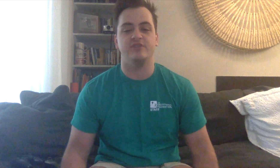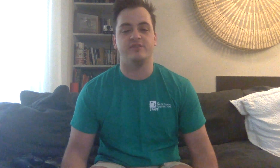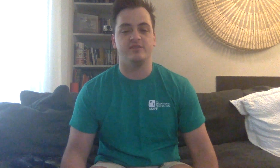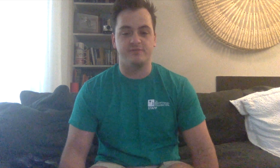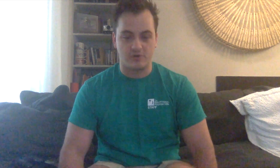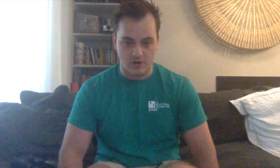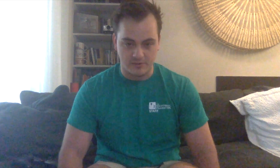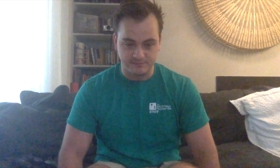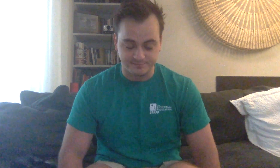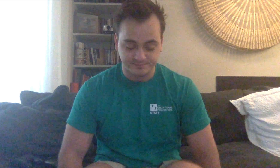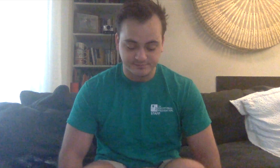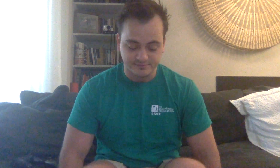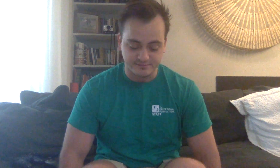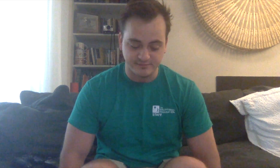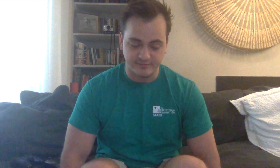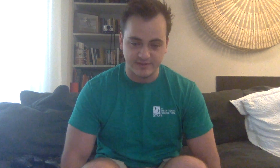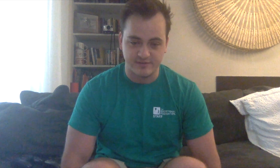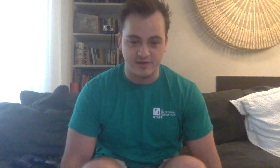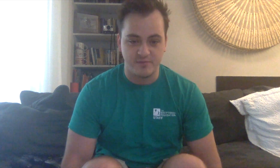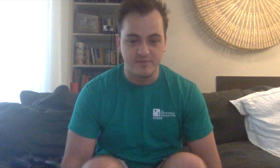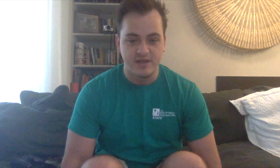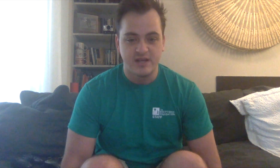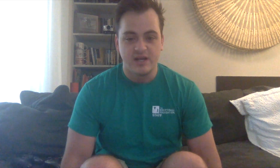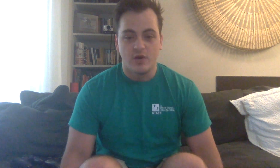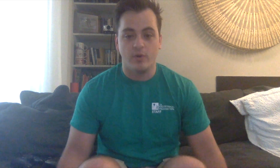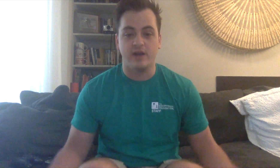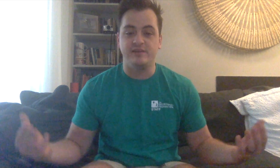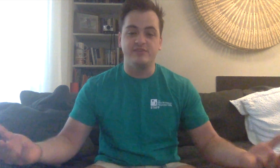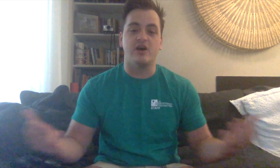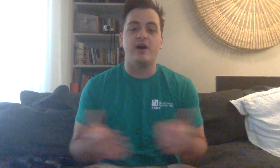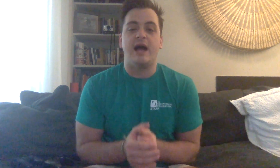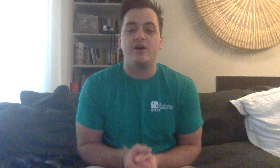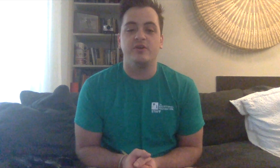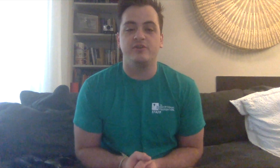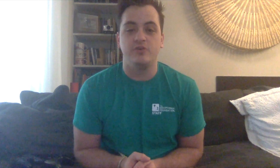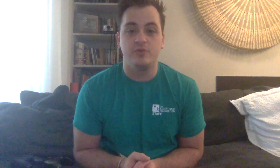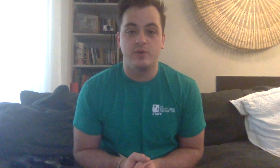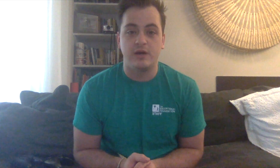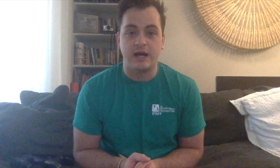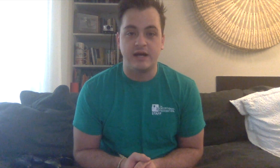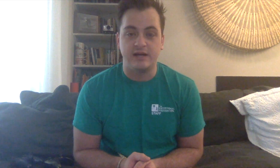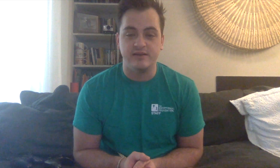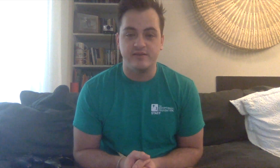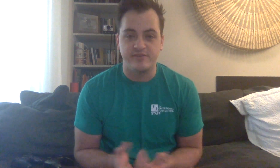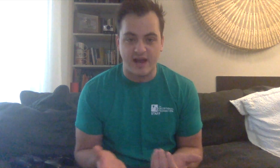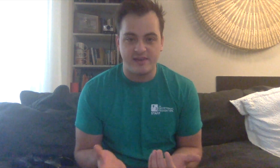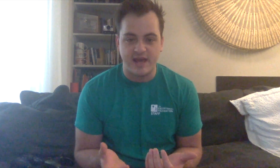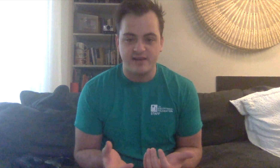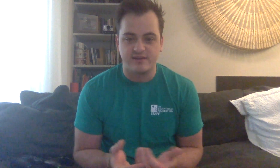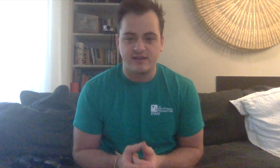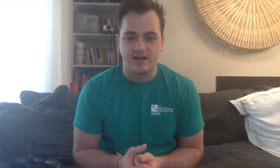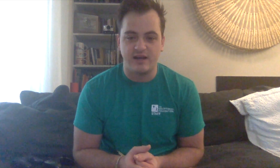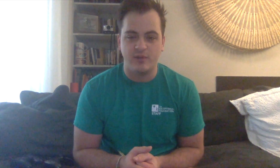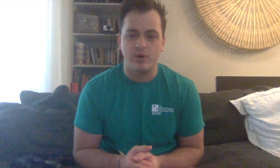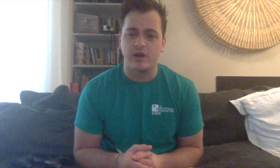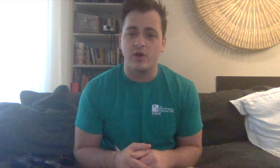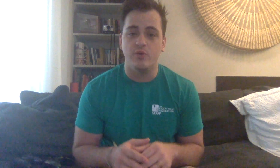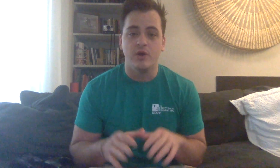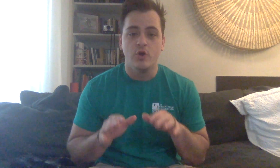justice for all. So we're going to teach y'all how to sign that, and we're going to go